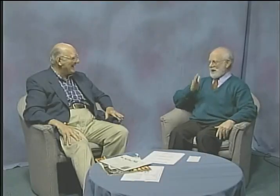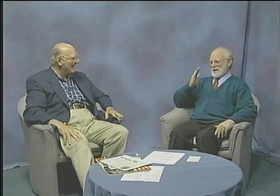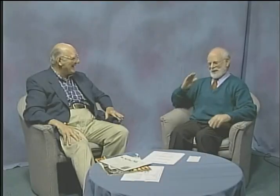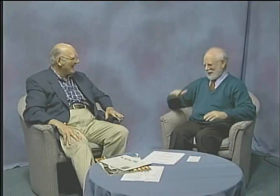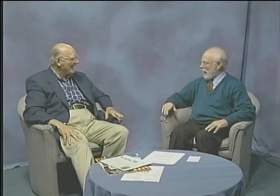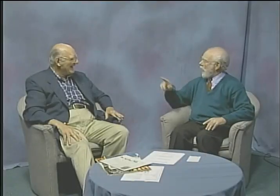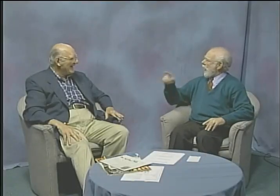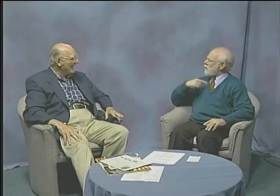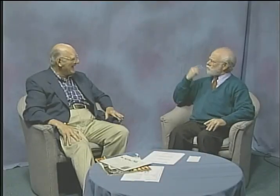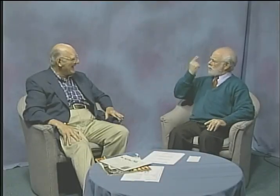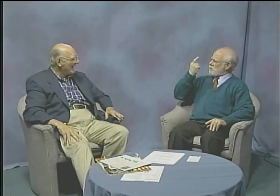My gosh.